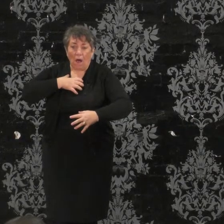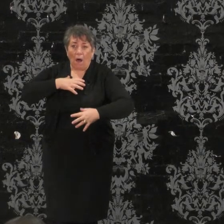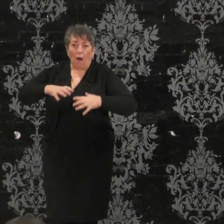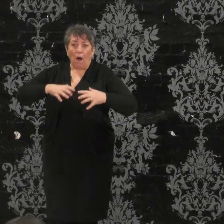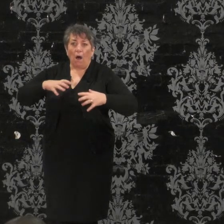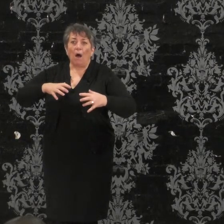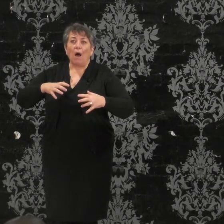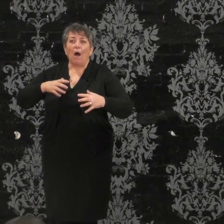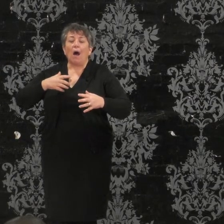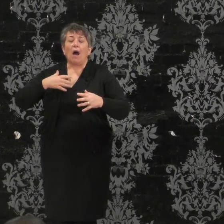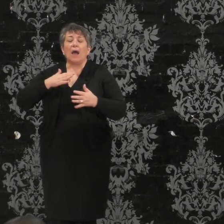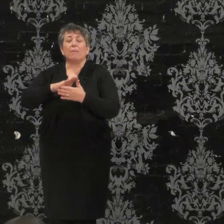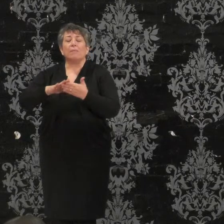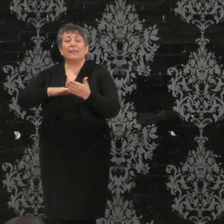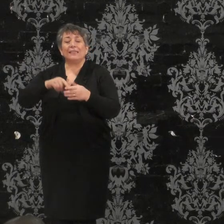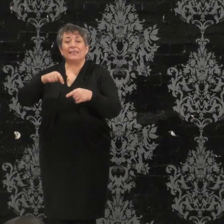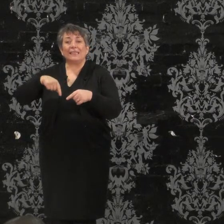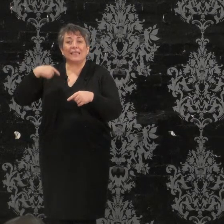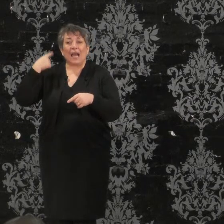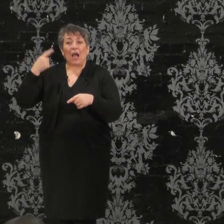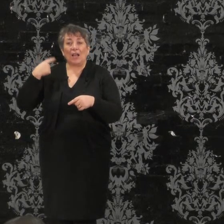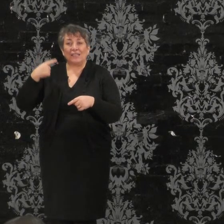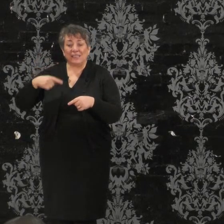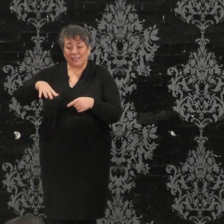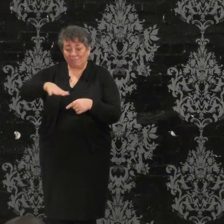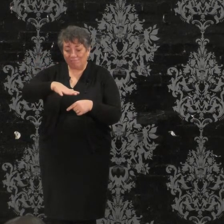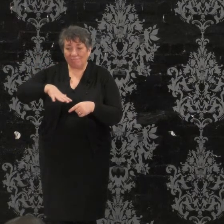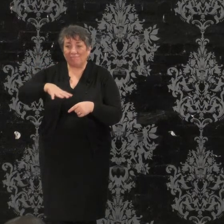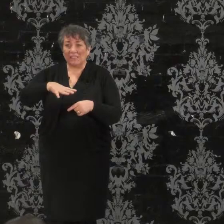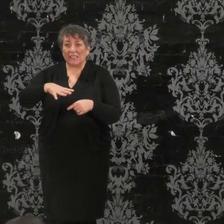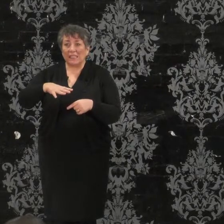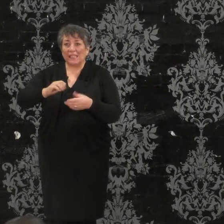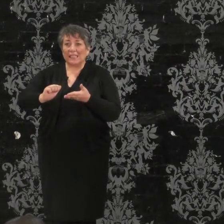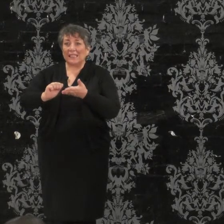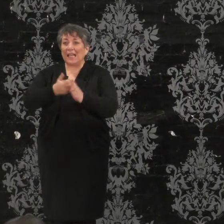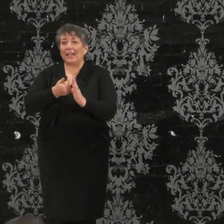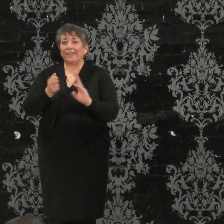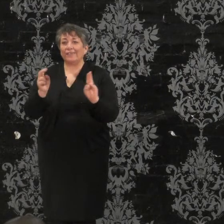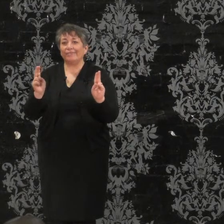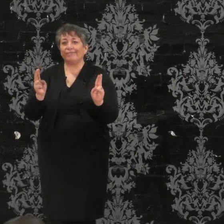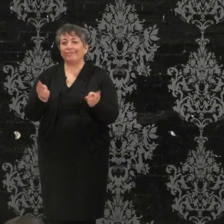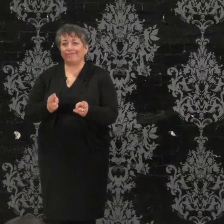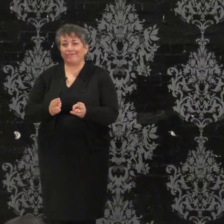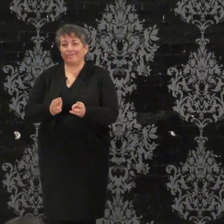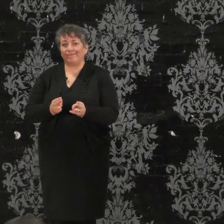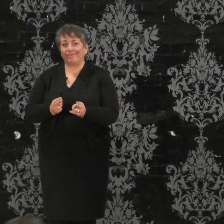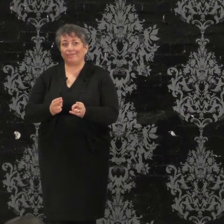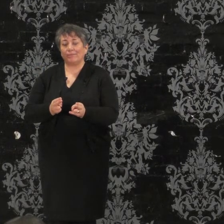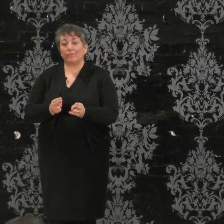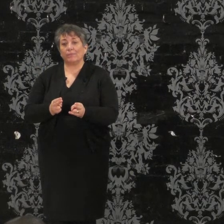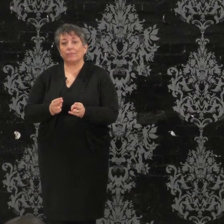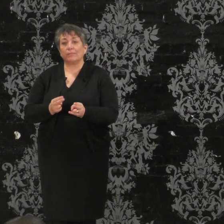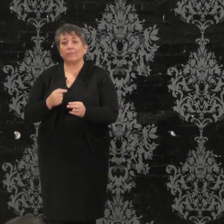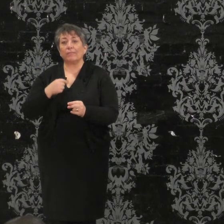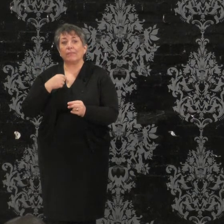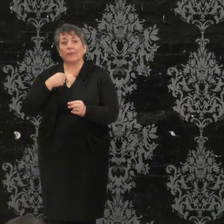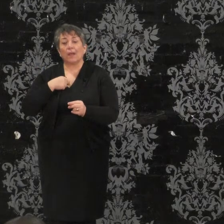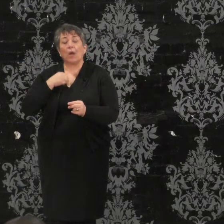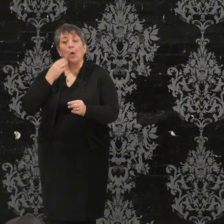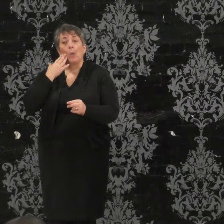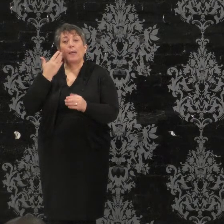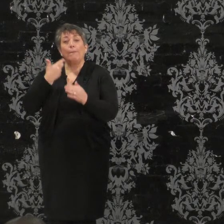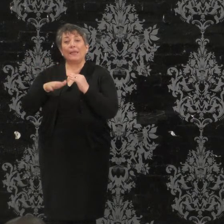much talent. As a Member of Parliament and as Mayor, I've spent a lot of